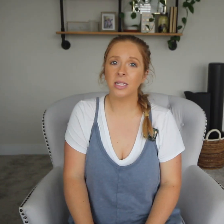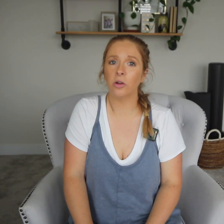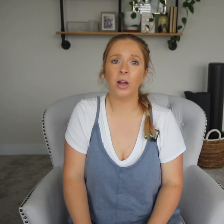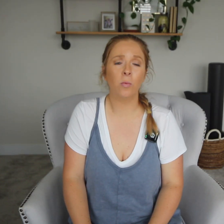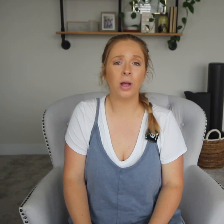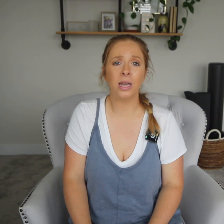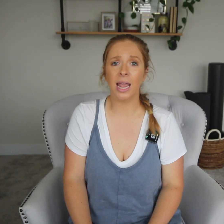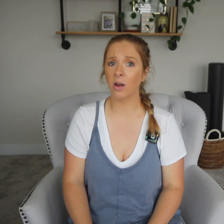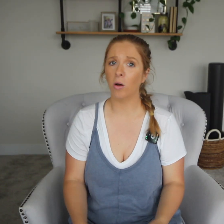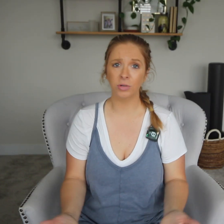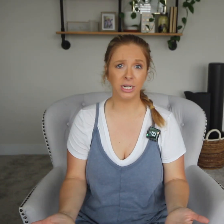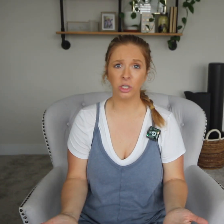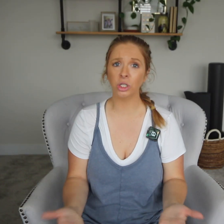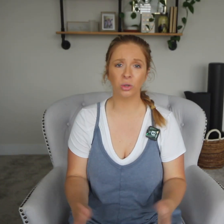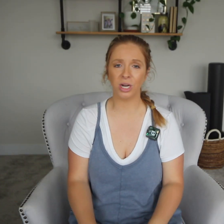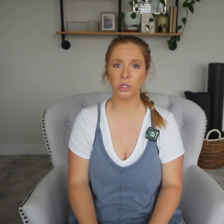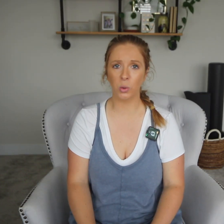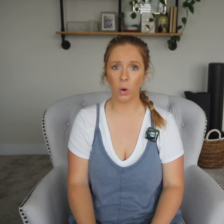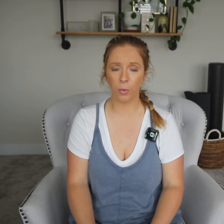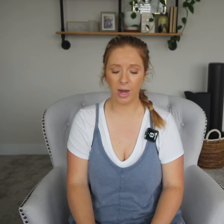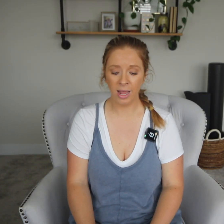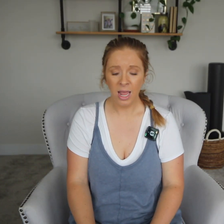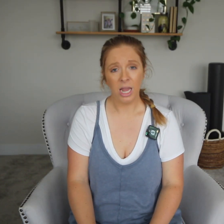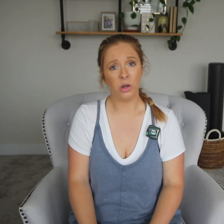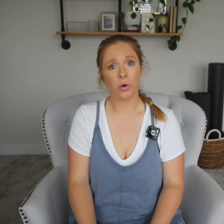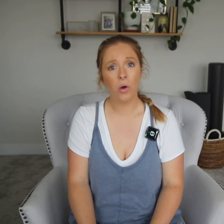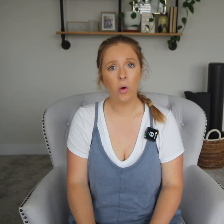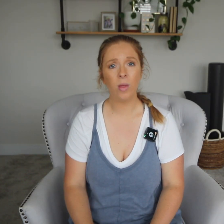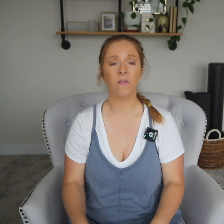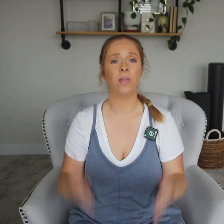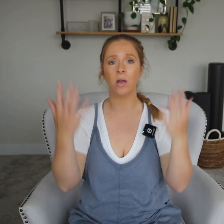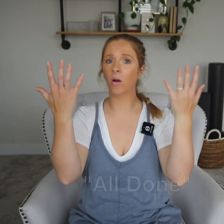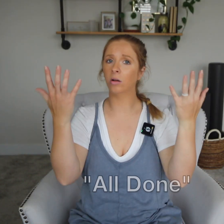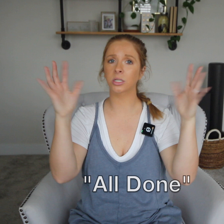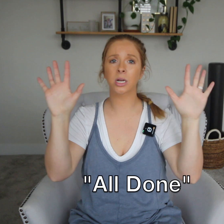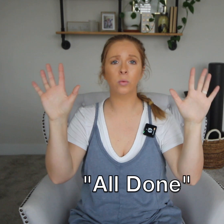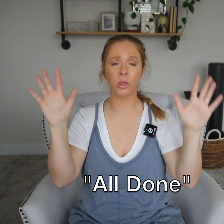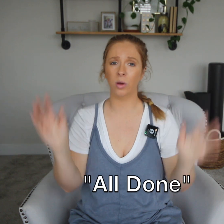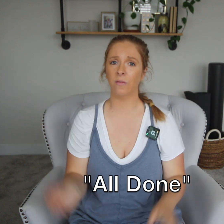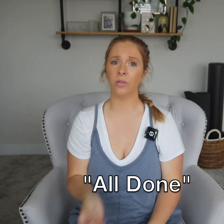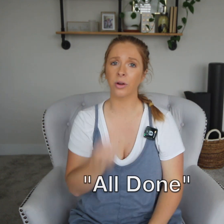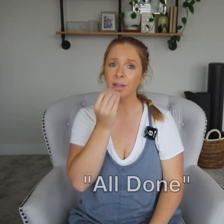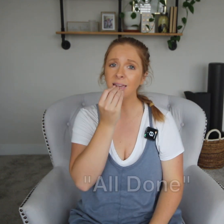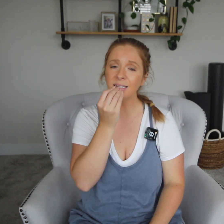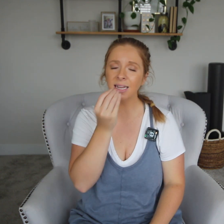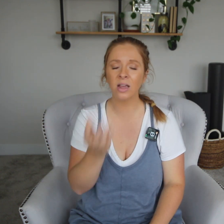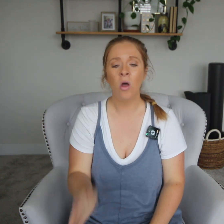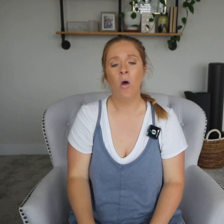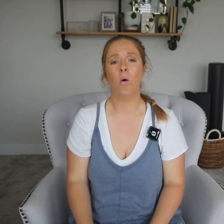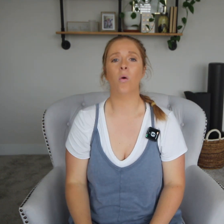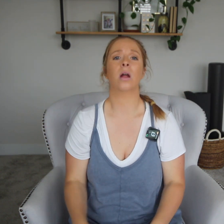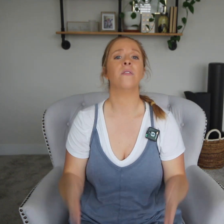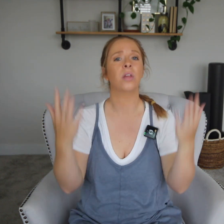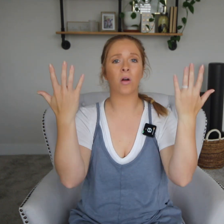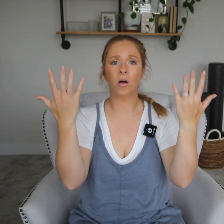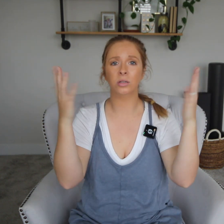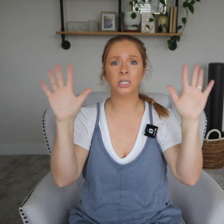great one, and all done is just great to incorporate in your home if they are all done with whatever they're eating or if they're all done